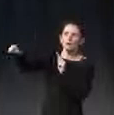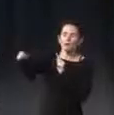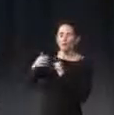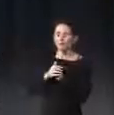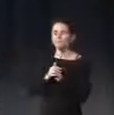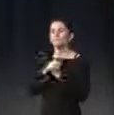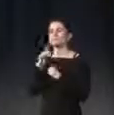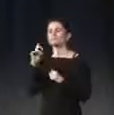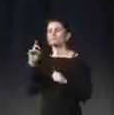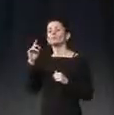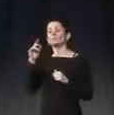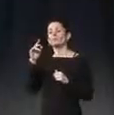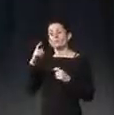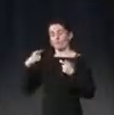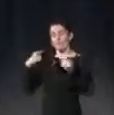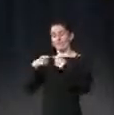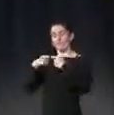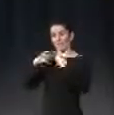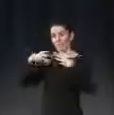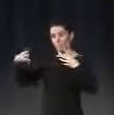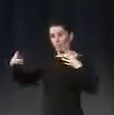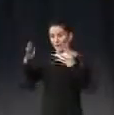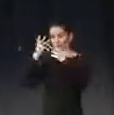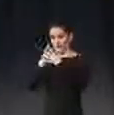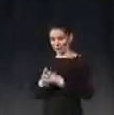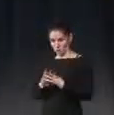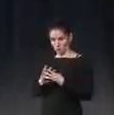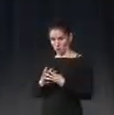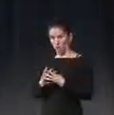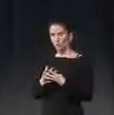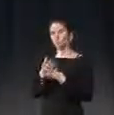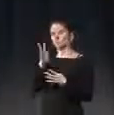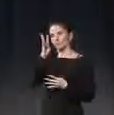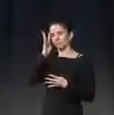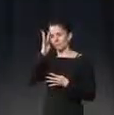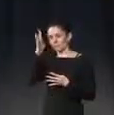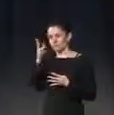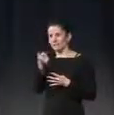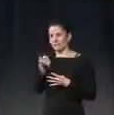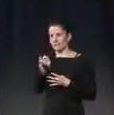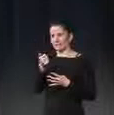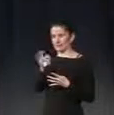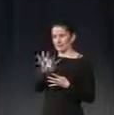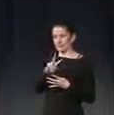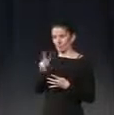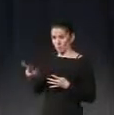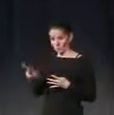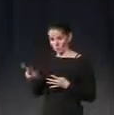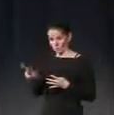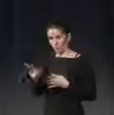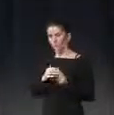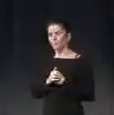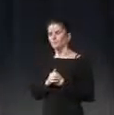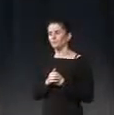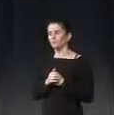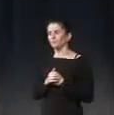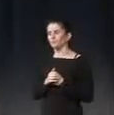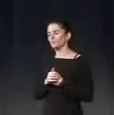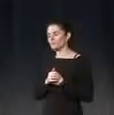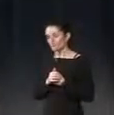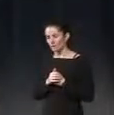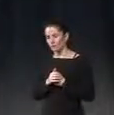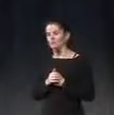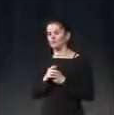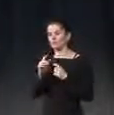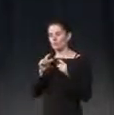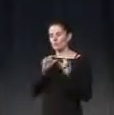wave filter, also based on resonance, in 1922 by AT&T's George Campbell and in Germany by Karl Wagner, bands